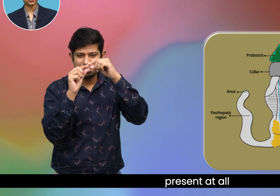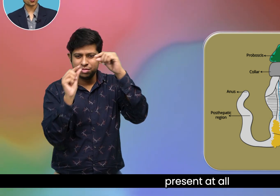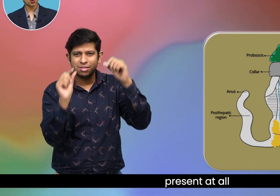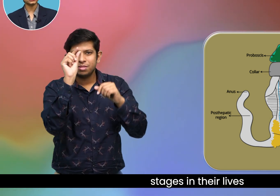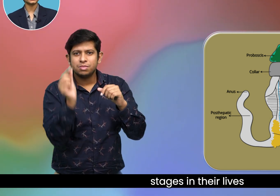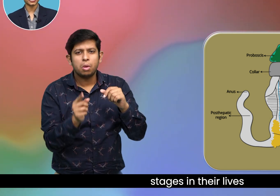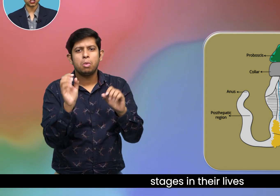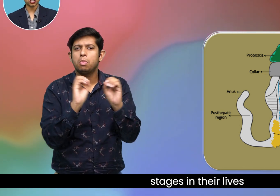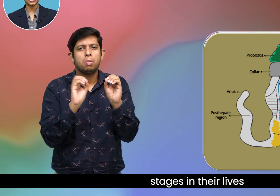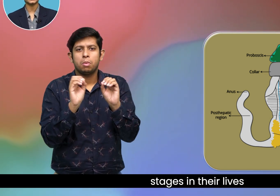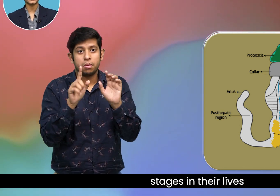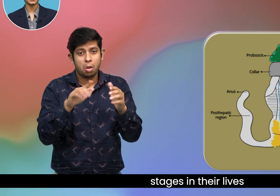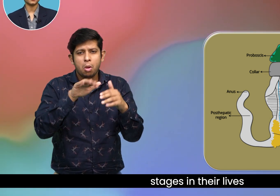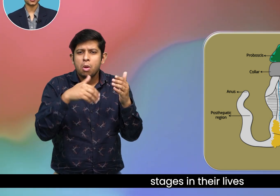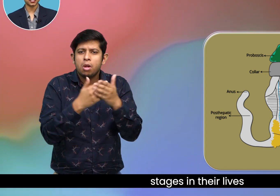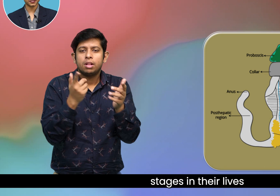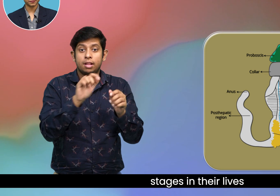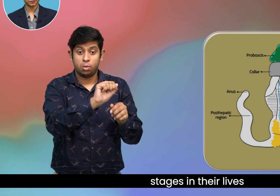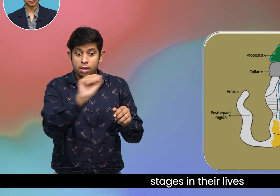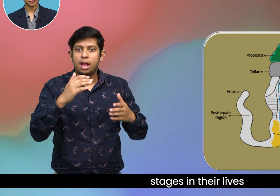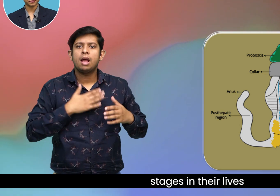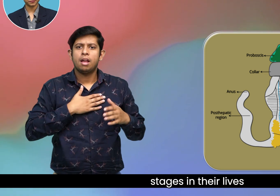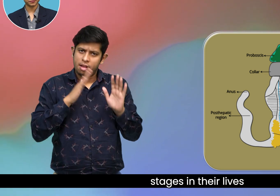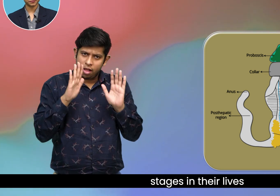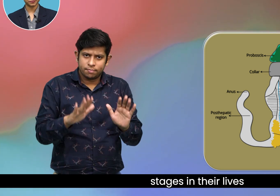present at all stages in their lives